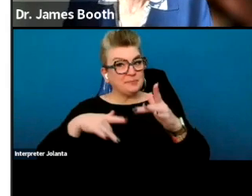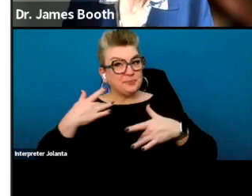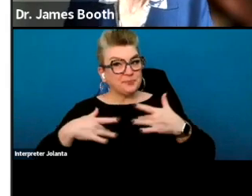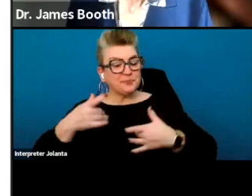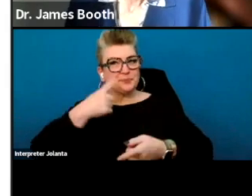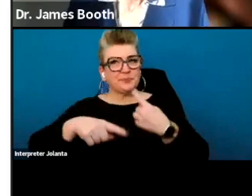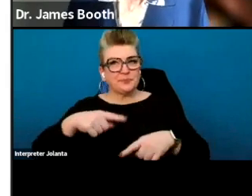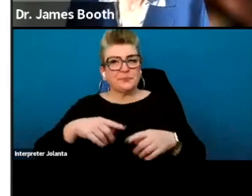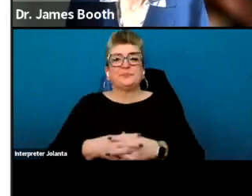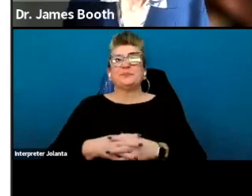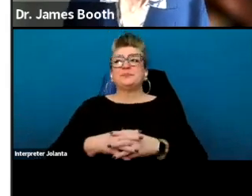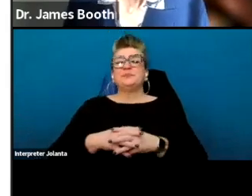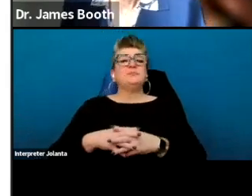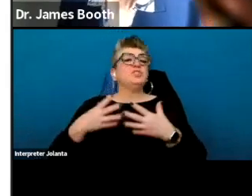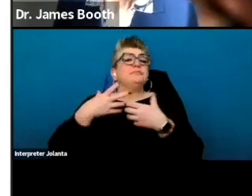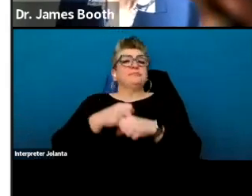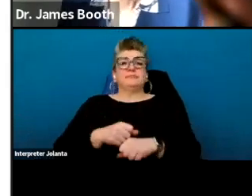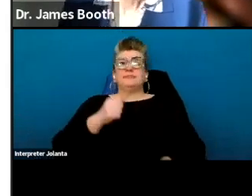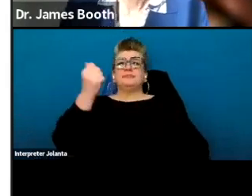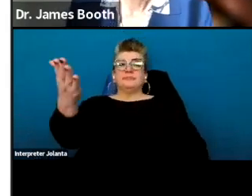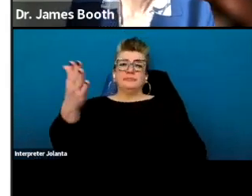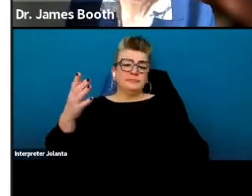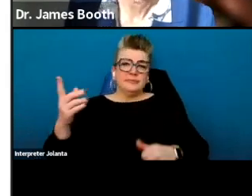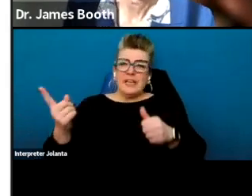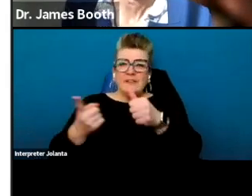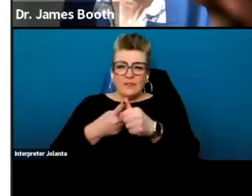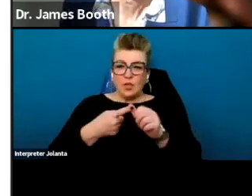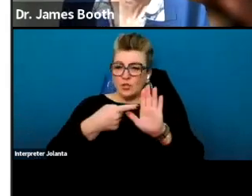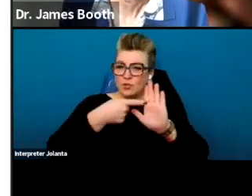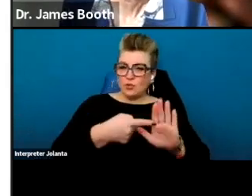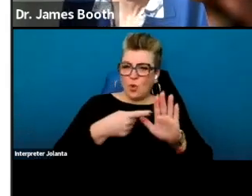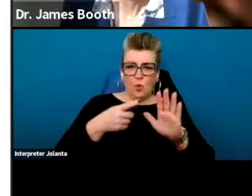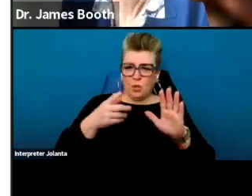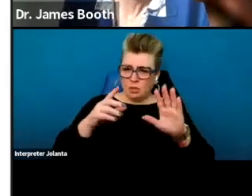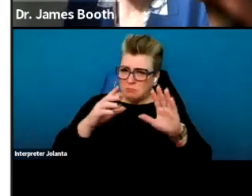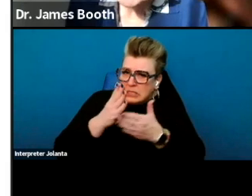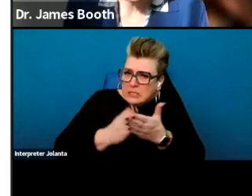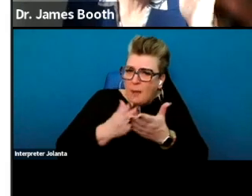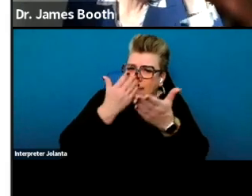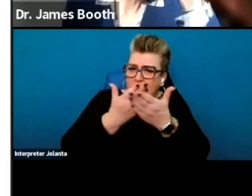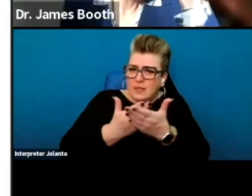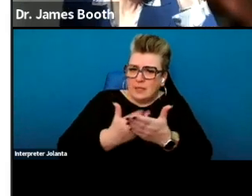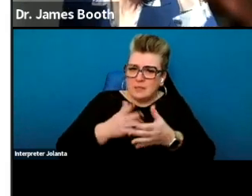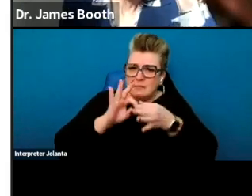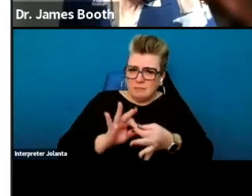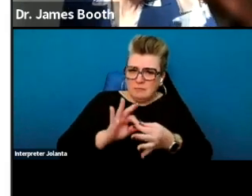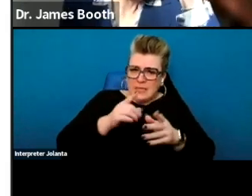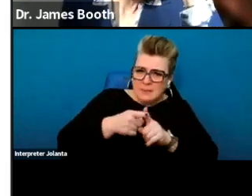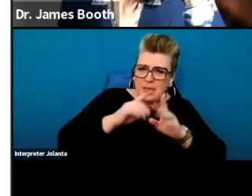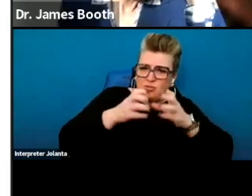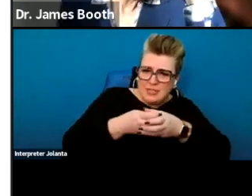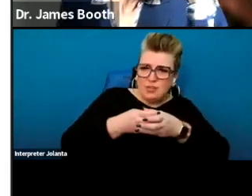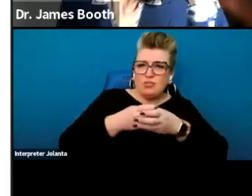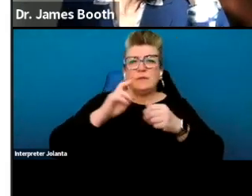Okay, so in summary, the first study showed evidence for some specialization in the phonological versus semantic pathway in young